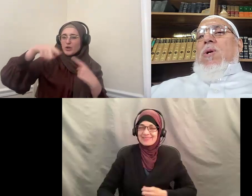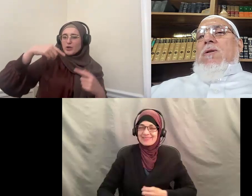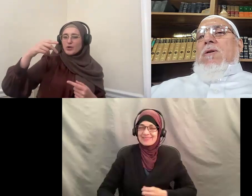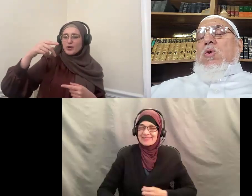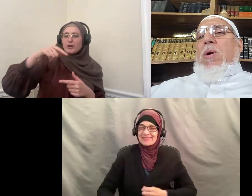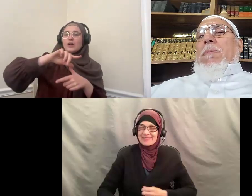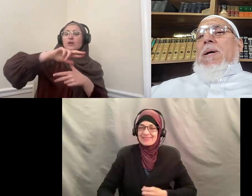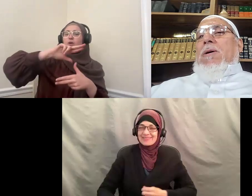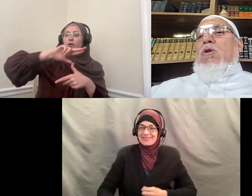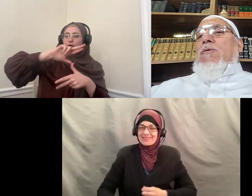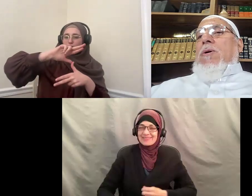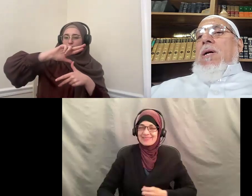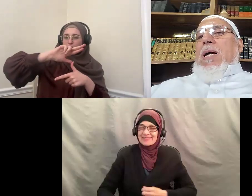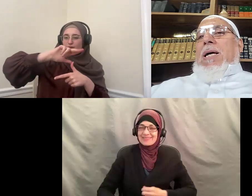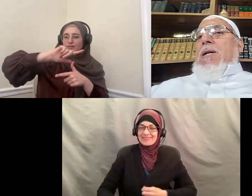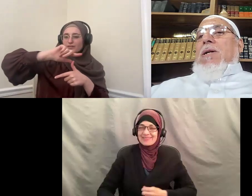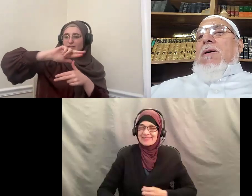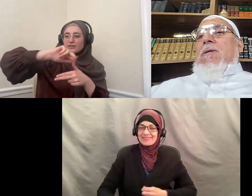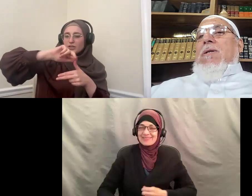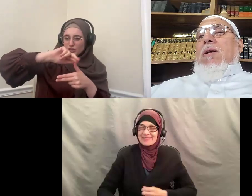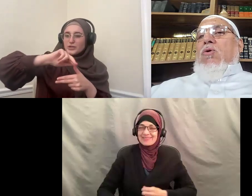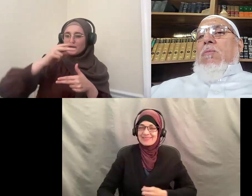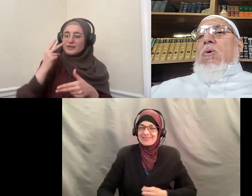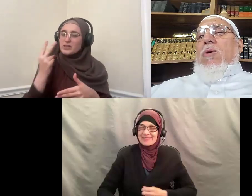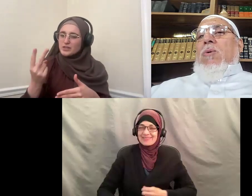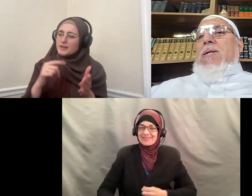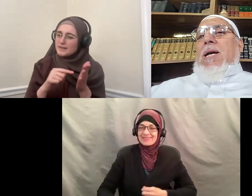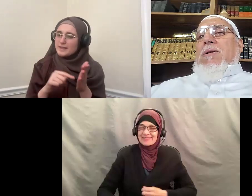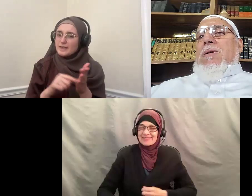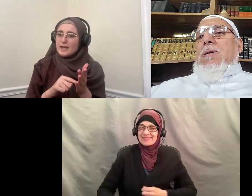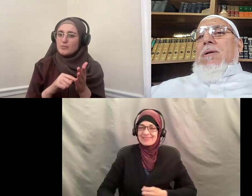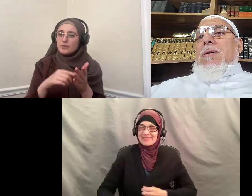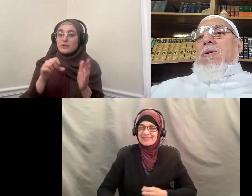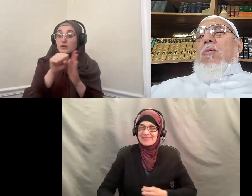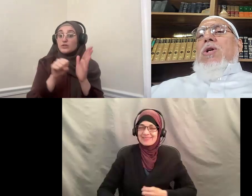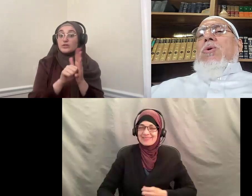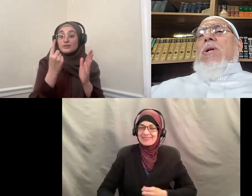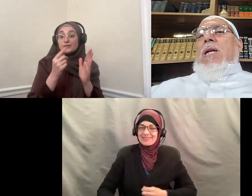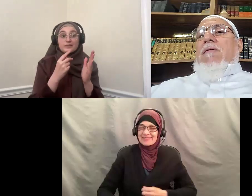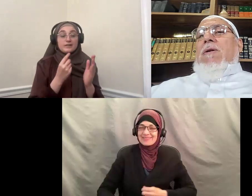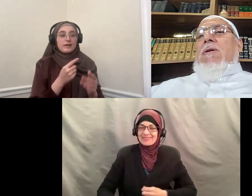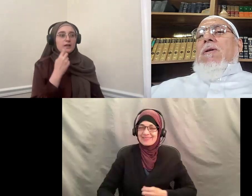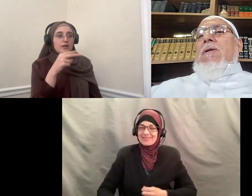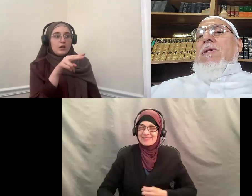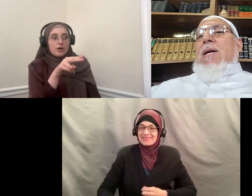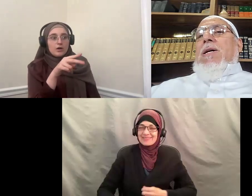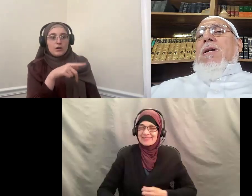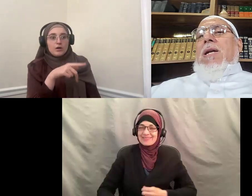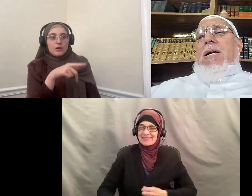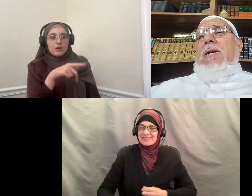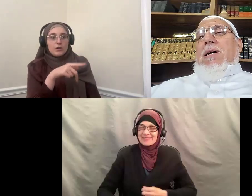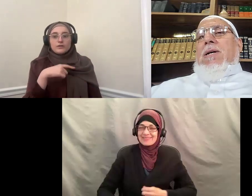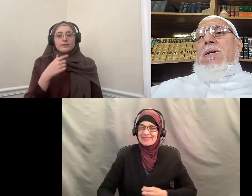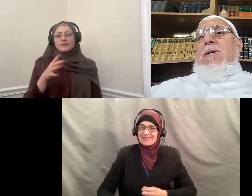see a twister sweeping over an entire state or more than one state, we should never take